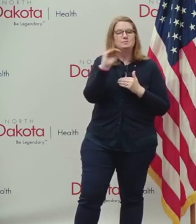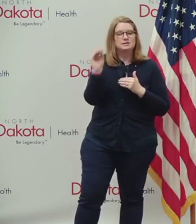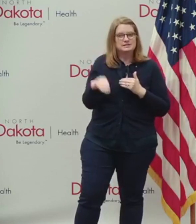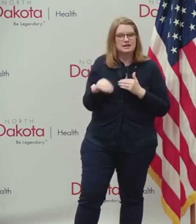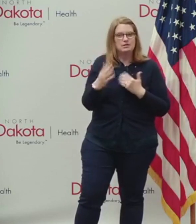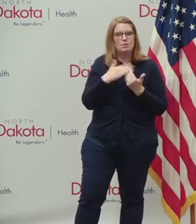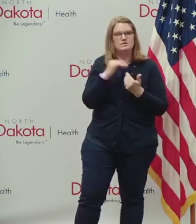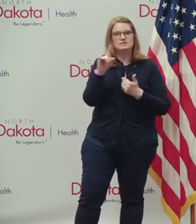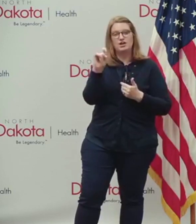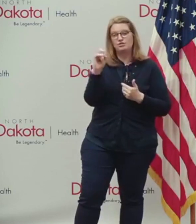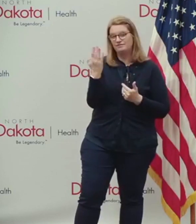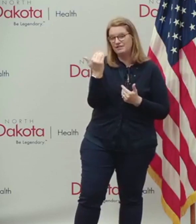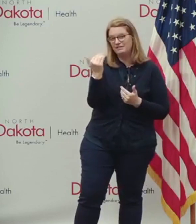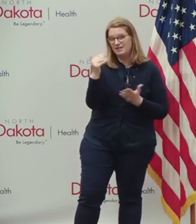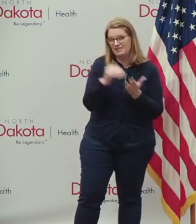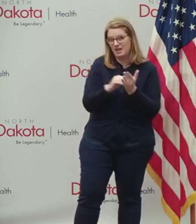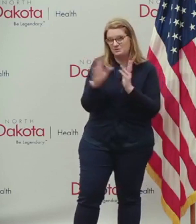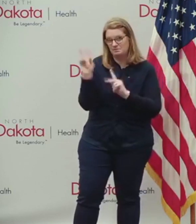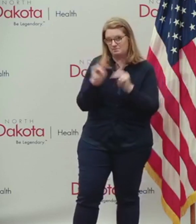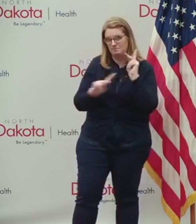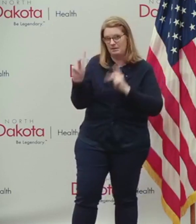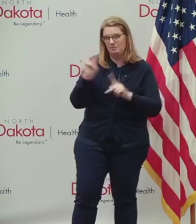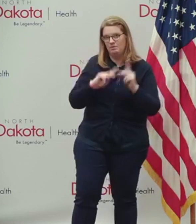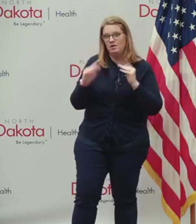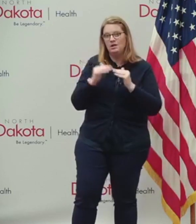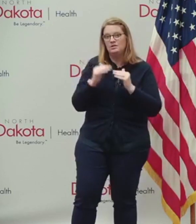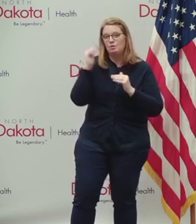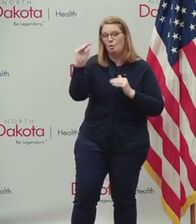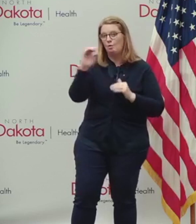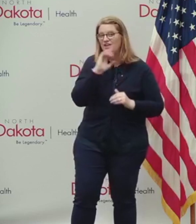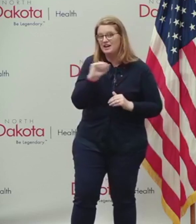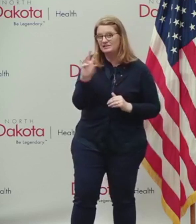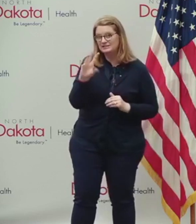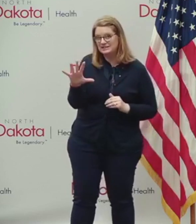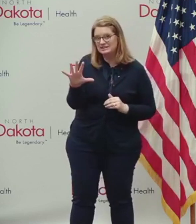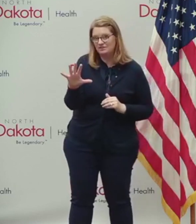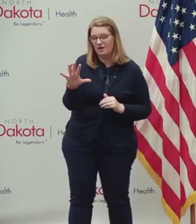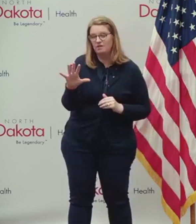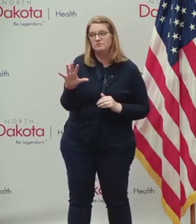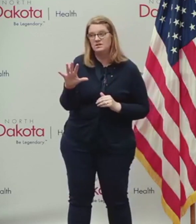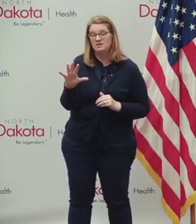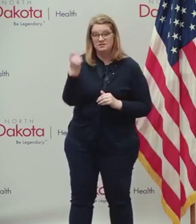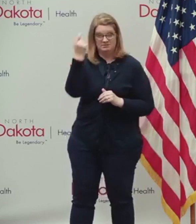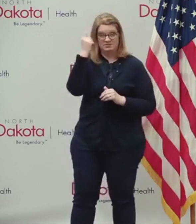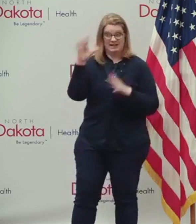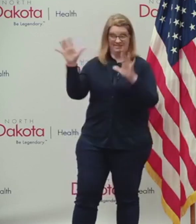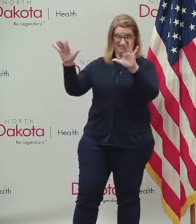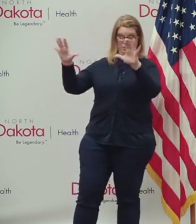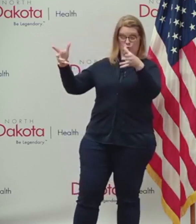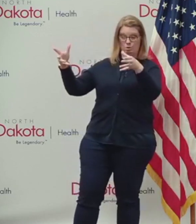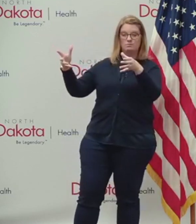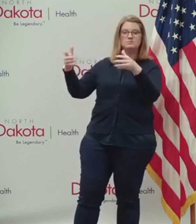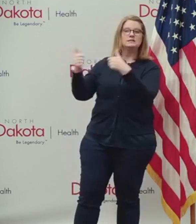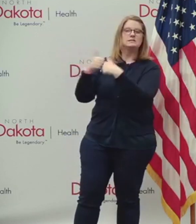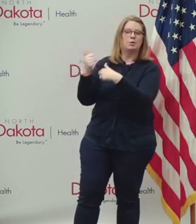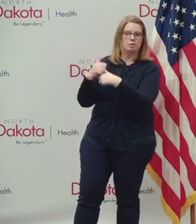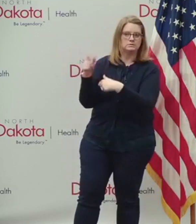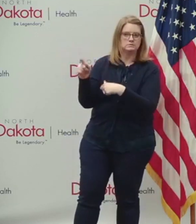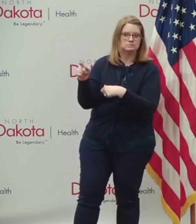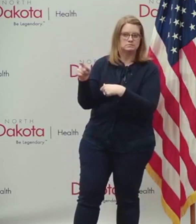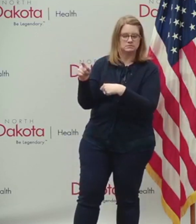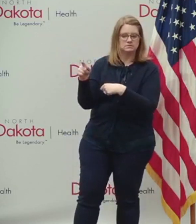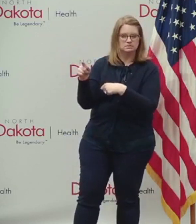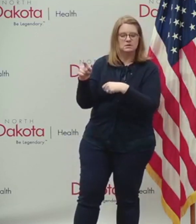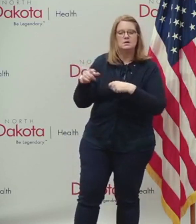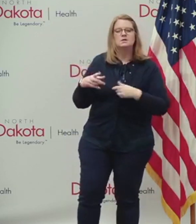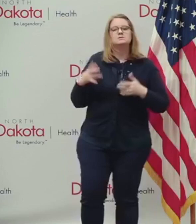almost 115,000 individuals that are over age 65. So that's a group that's at risk. But when we've got this broader